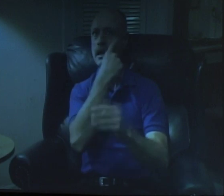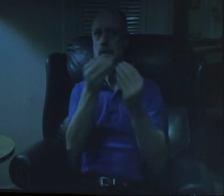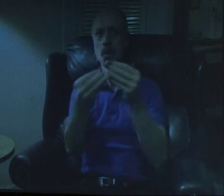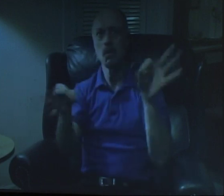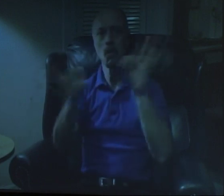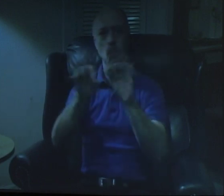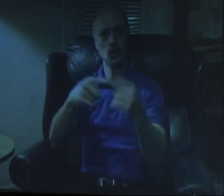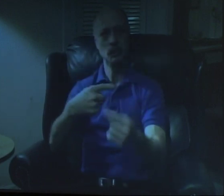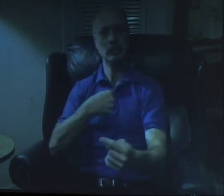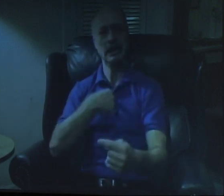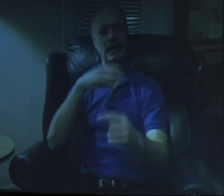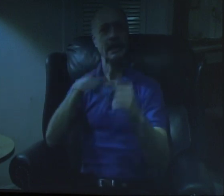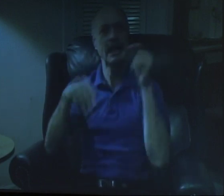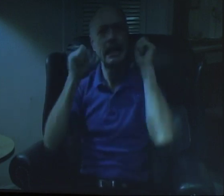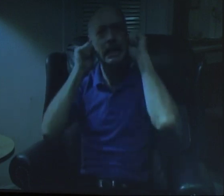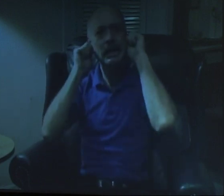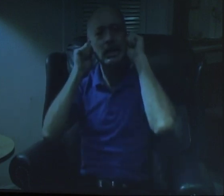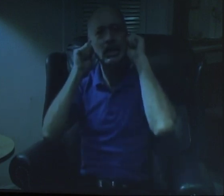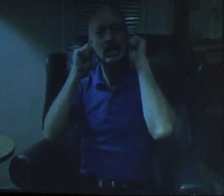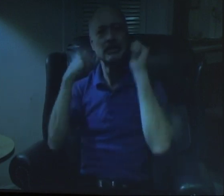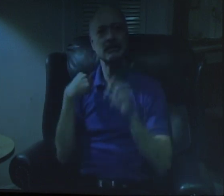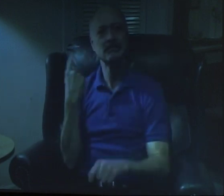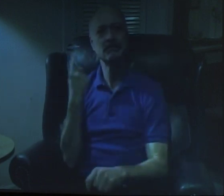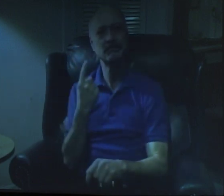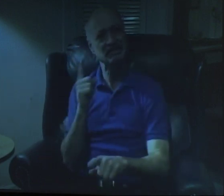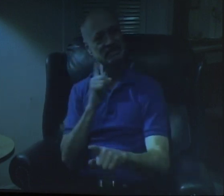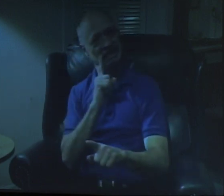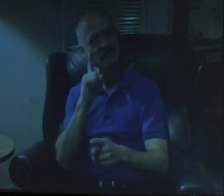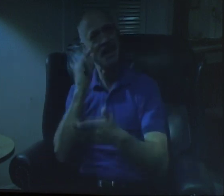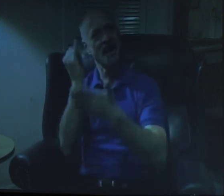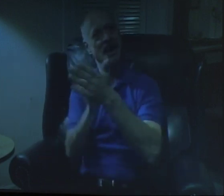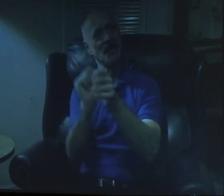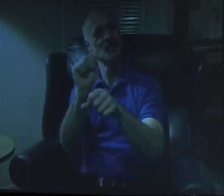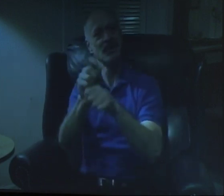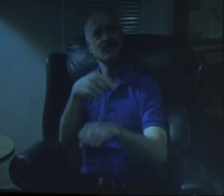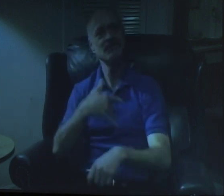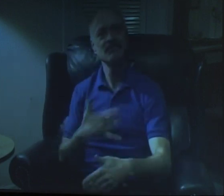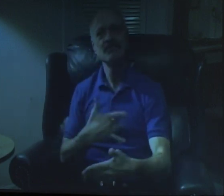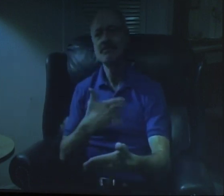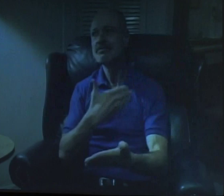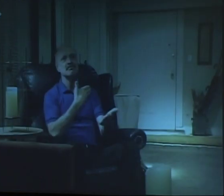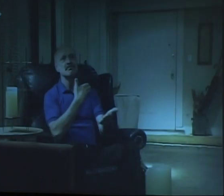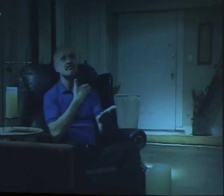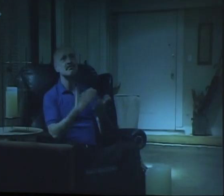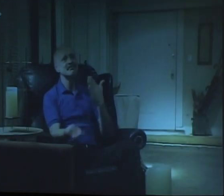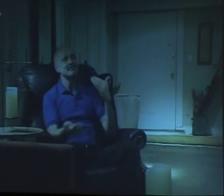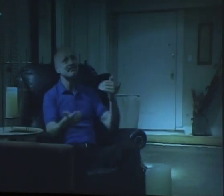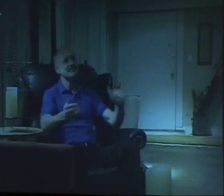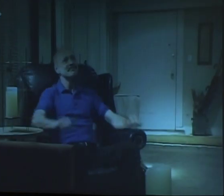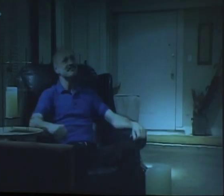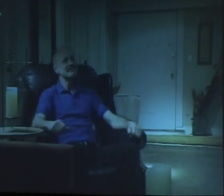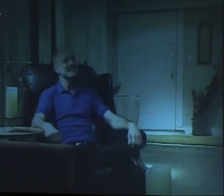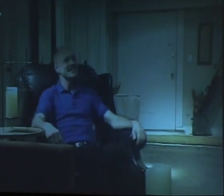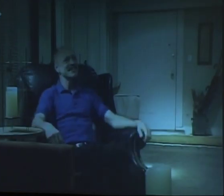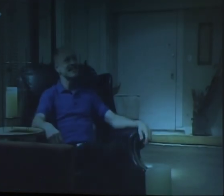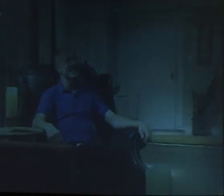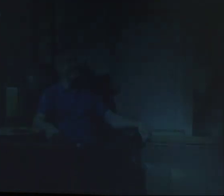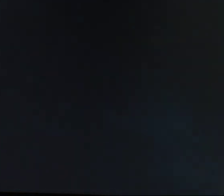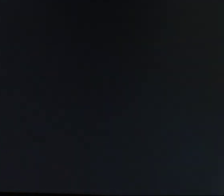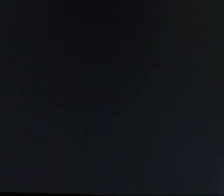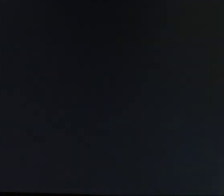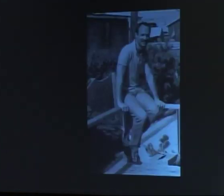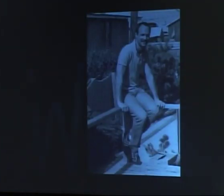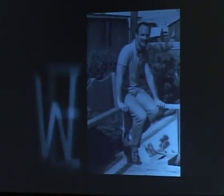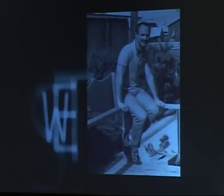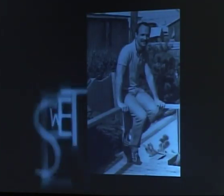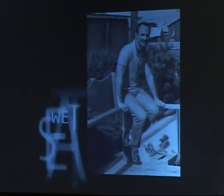representation that you would know that the ears were there, but I don't really pay much attention to the ears as a deaf person. The eyes are what really draw me to an